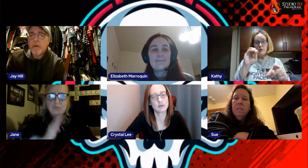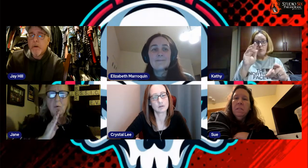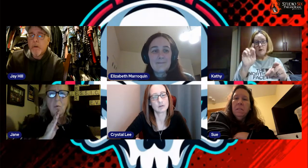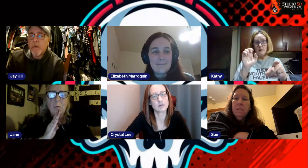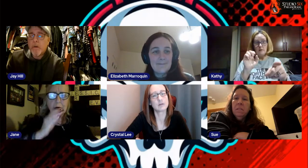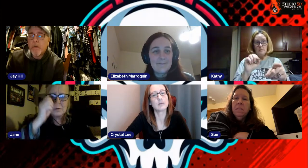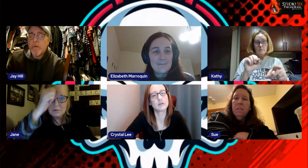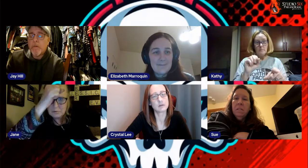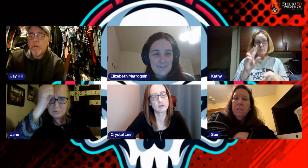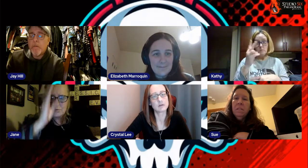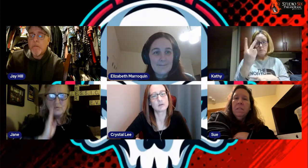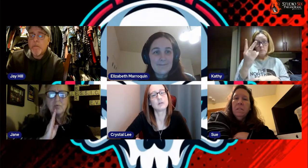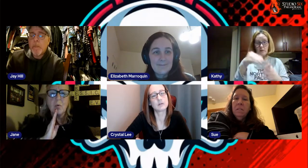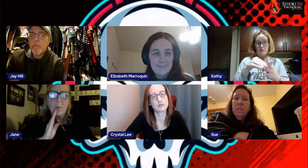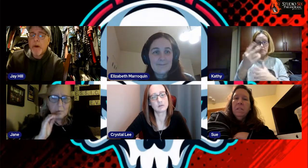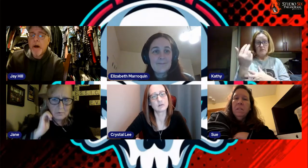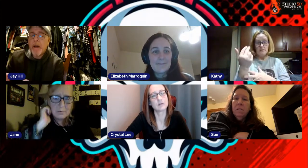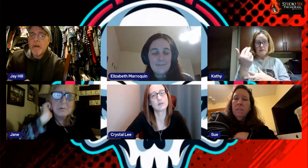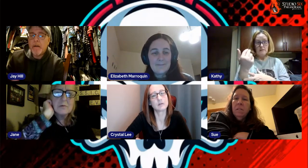2013. So